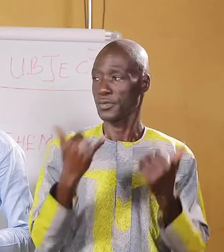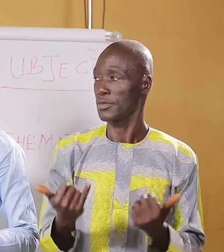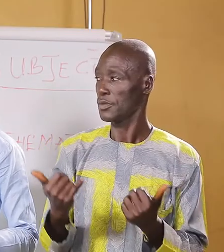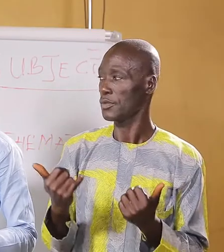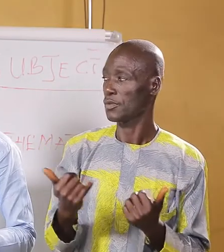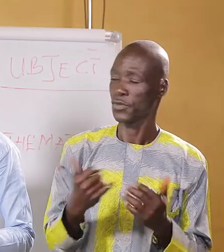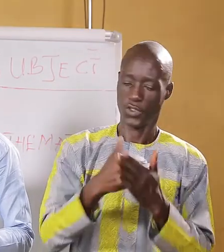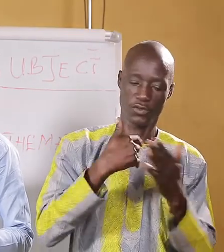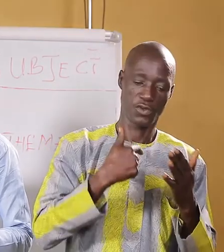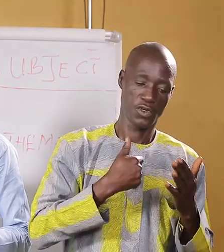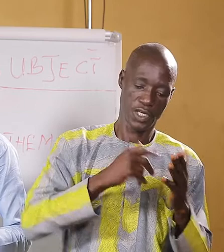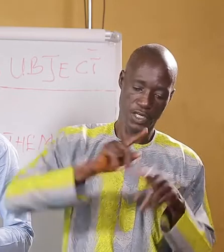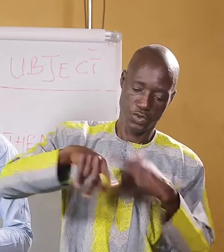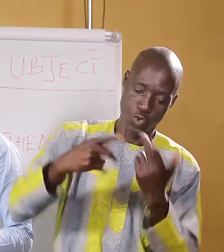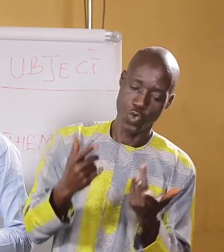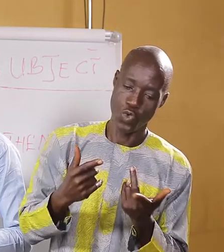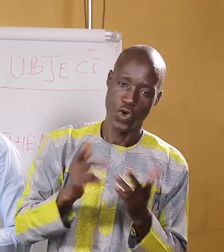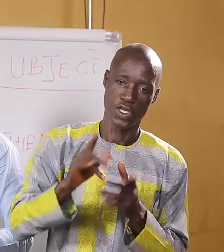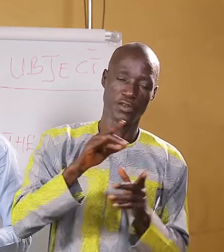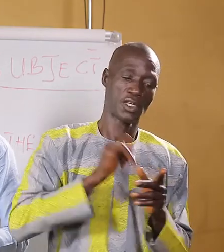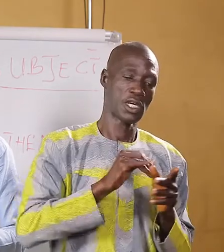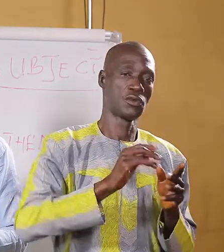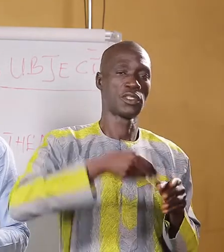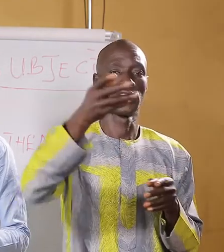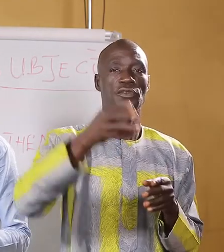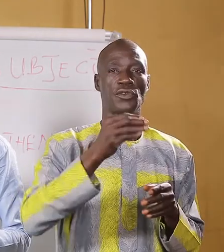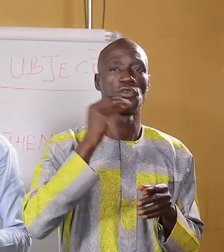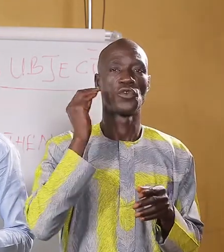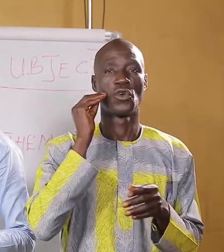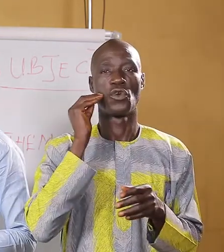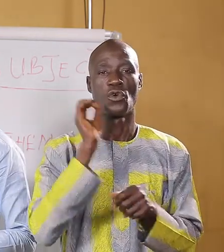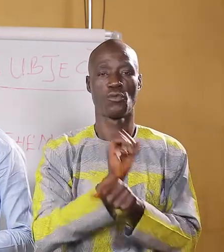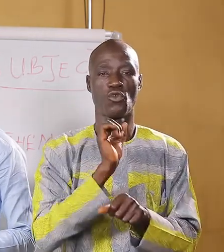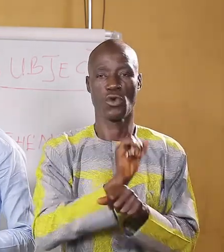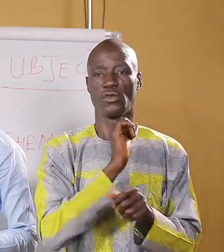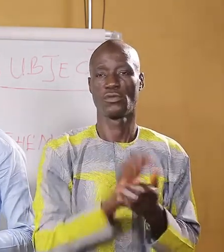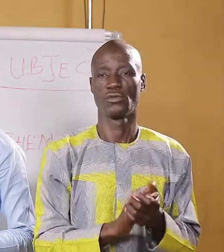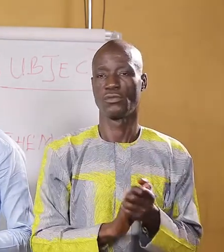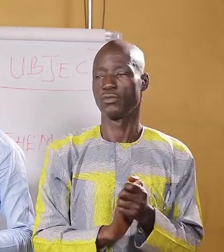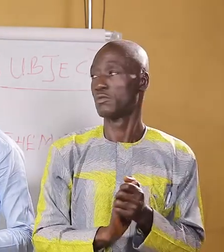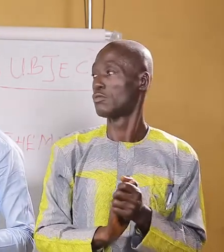Now, before I go, I will leave you with assignment.